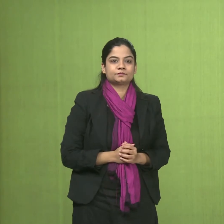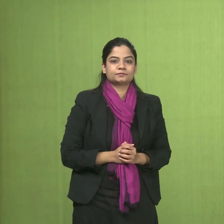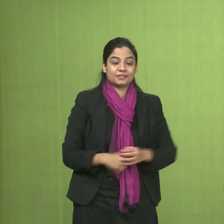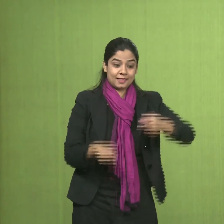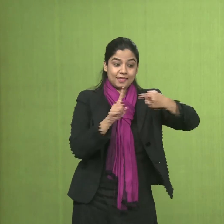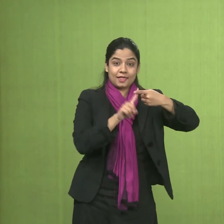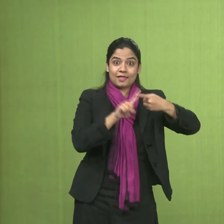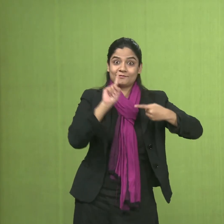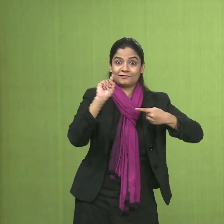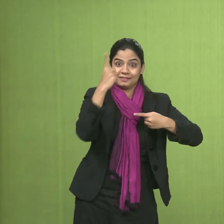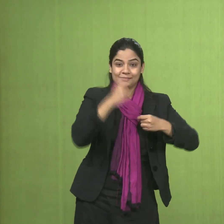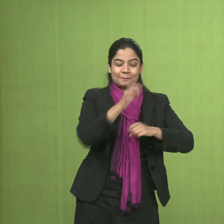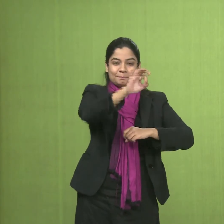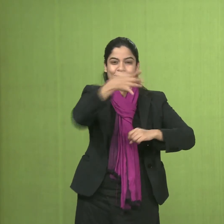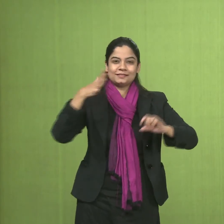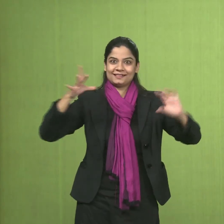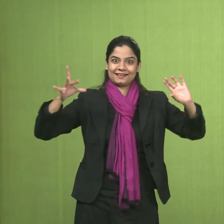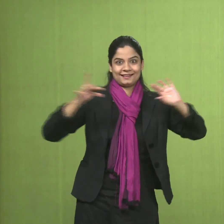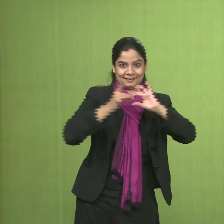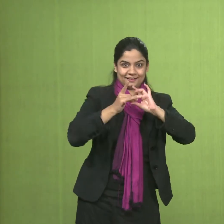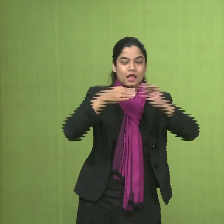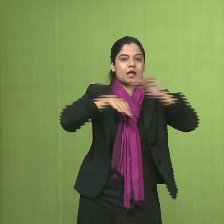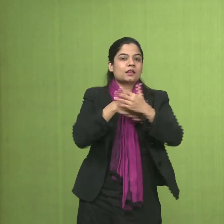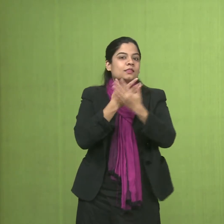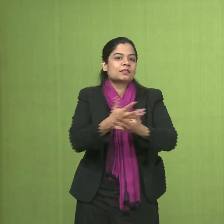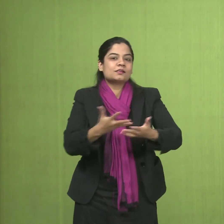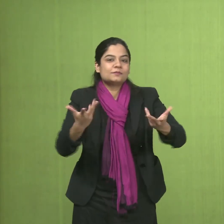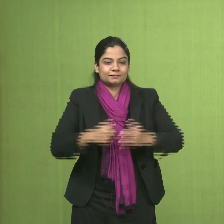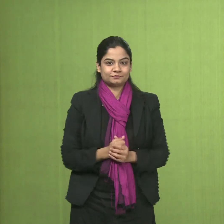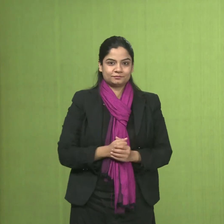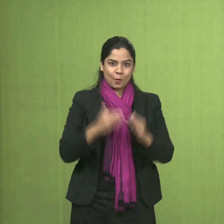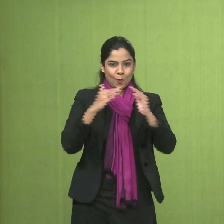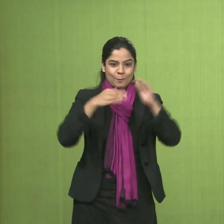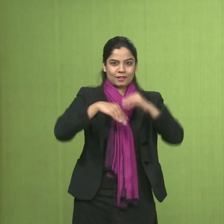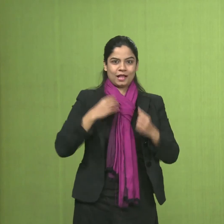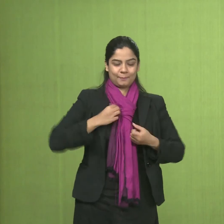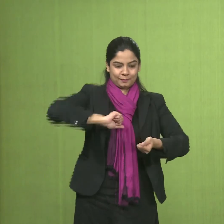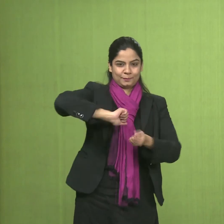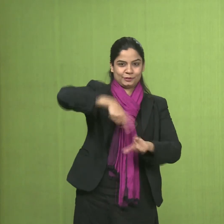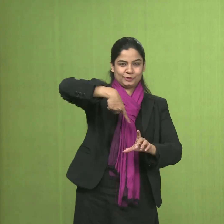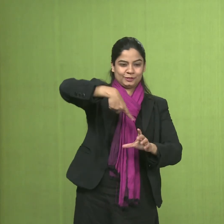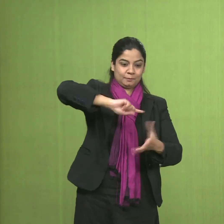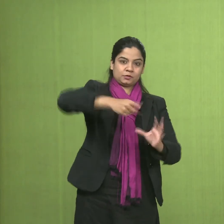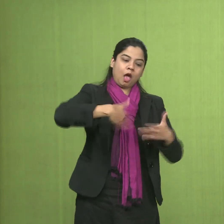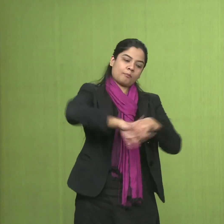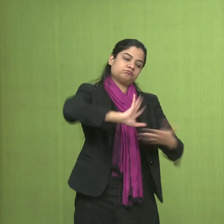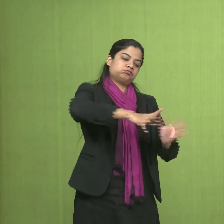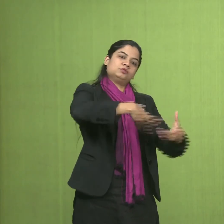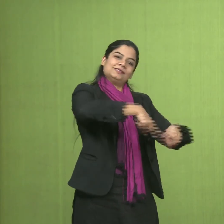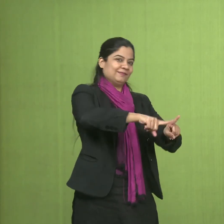Let's discuss electrical, something that's related to electricity. In the household, washing machine